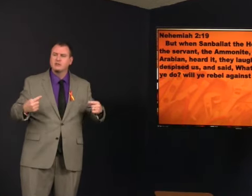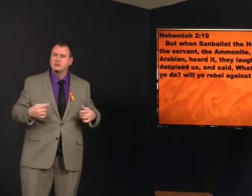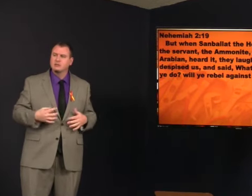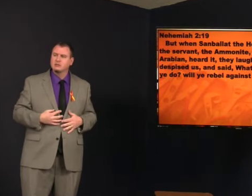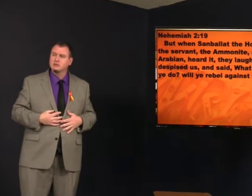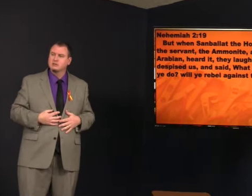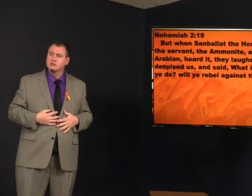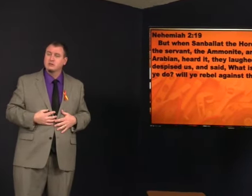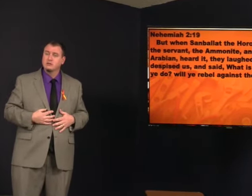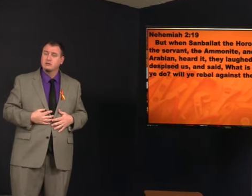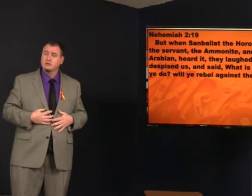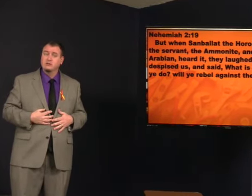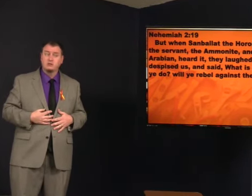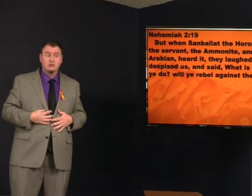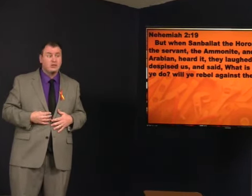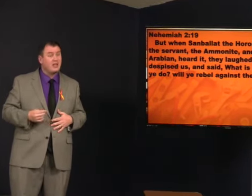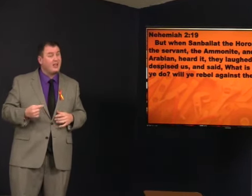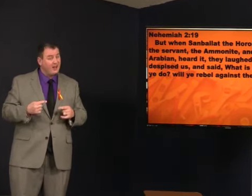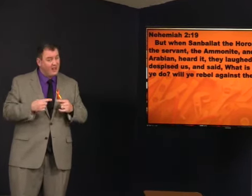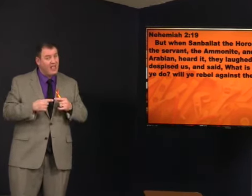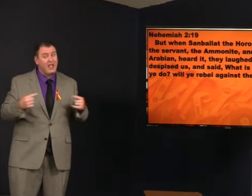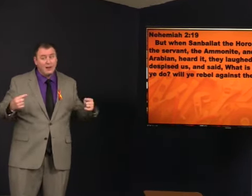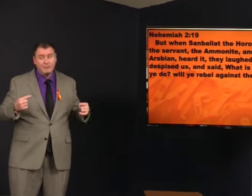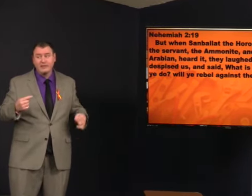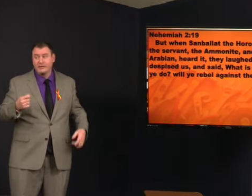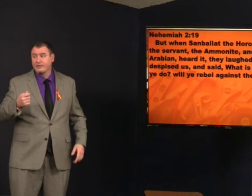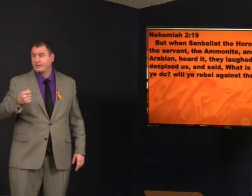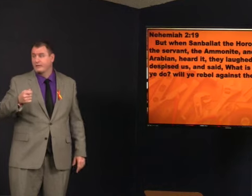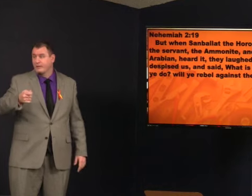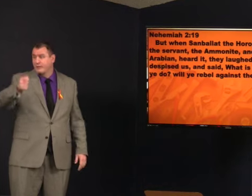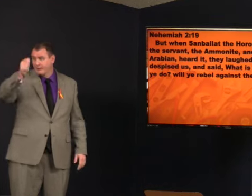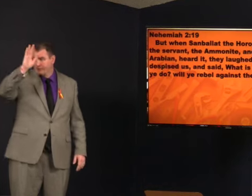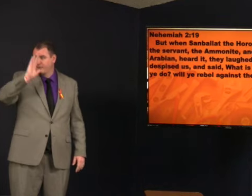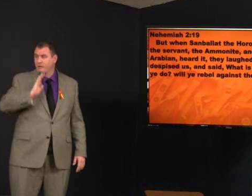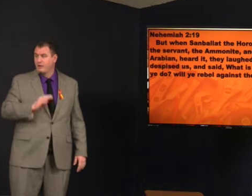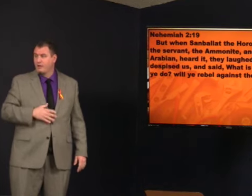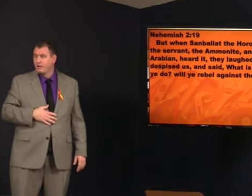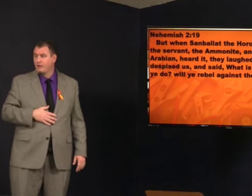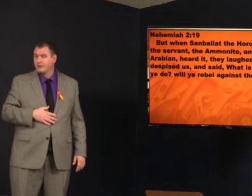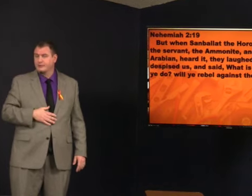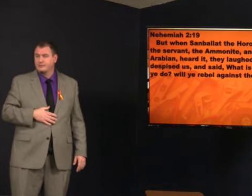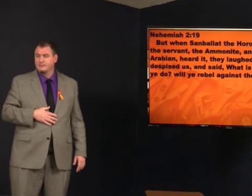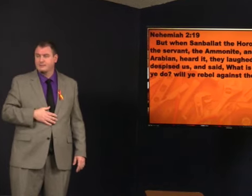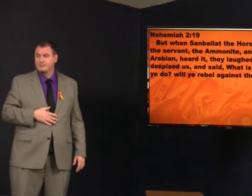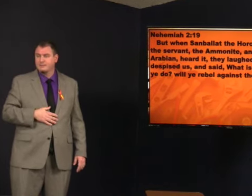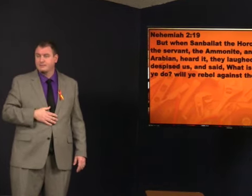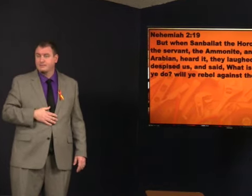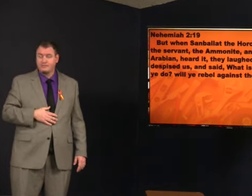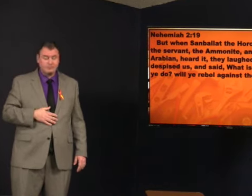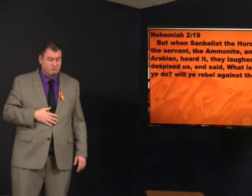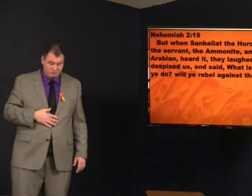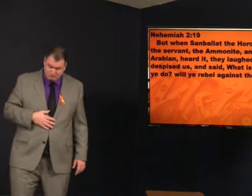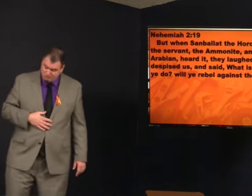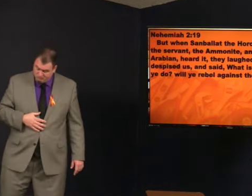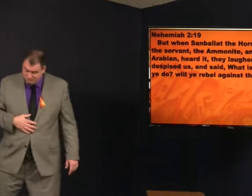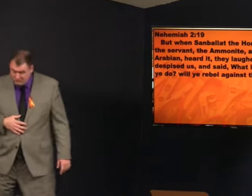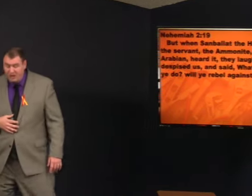These three guys are Nehemiah's enemies and the enemy of God.